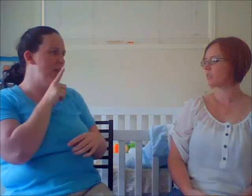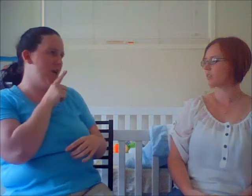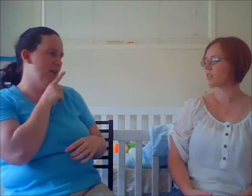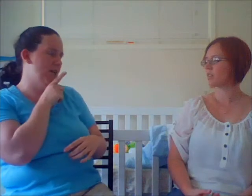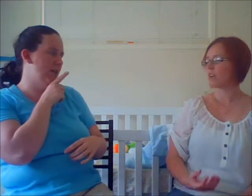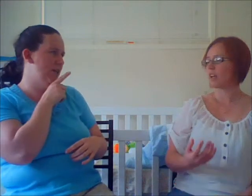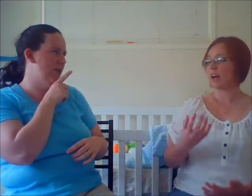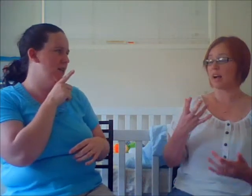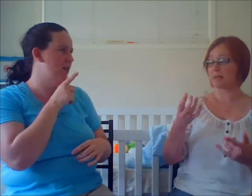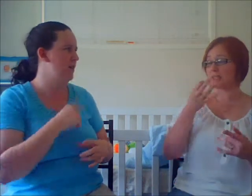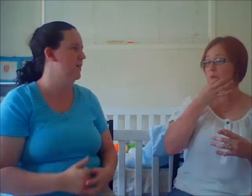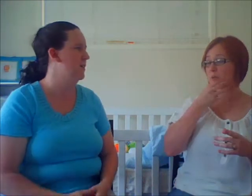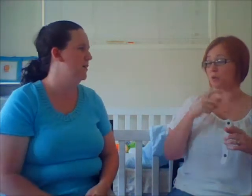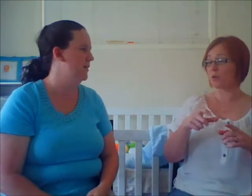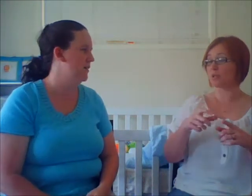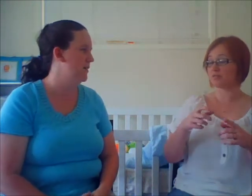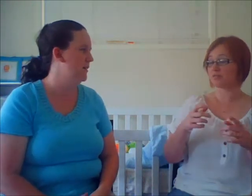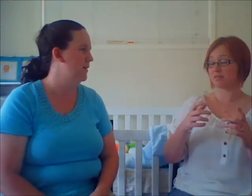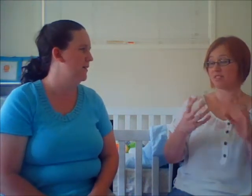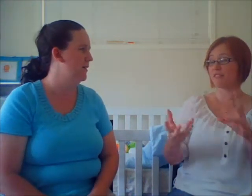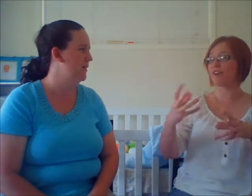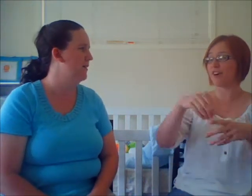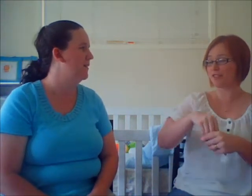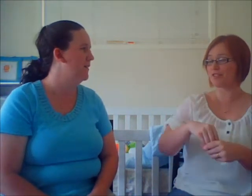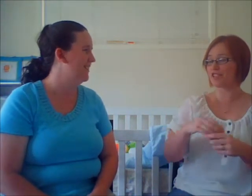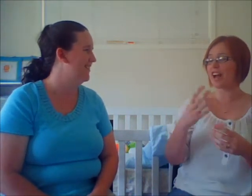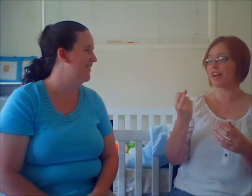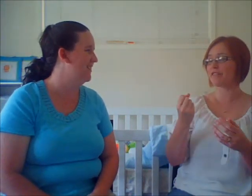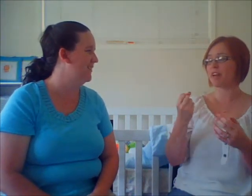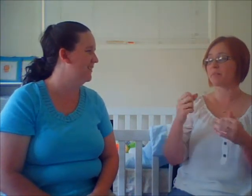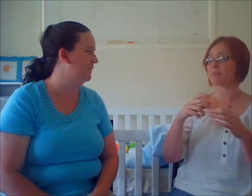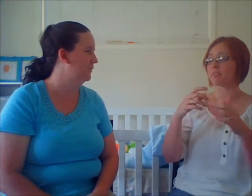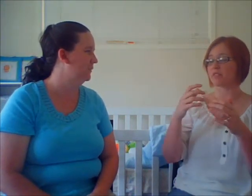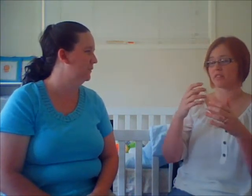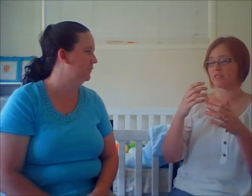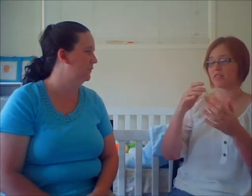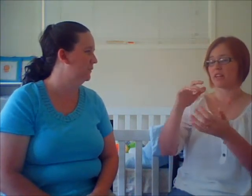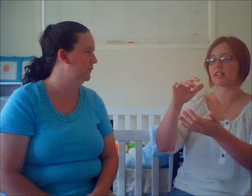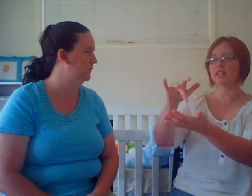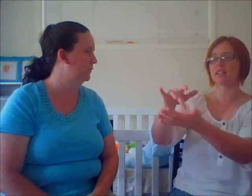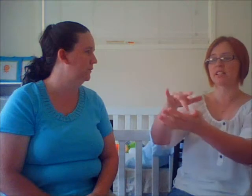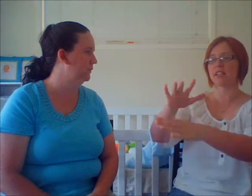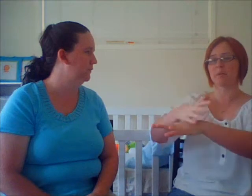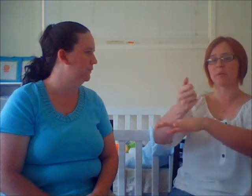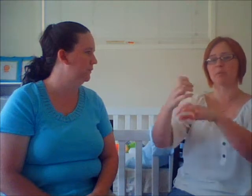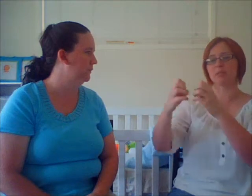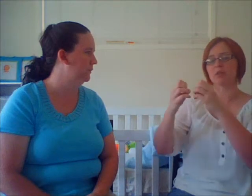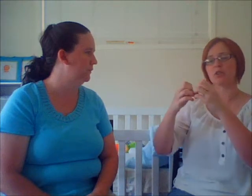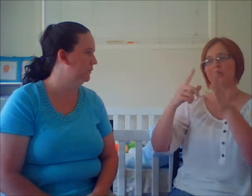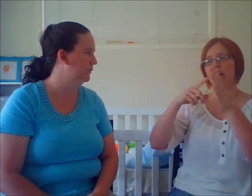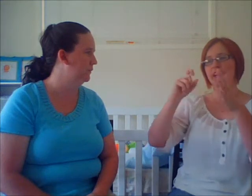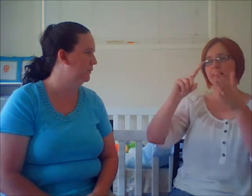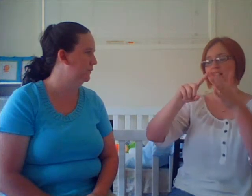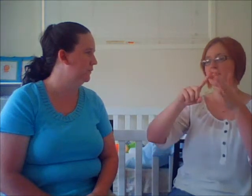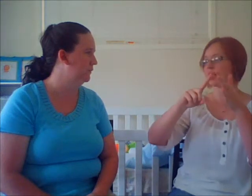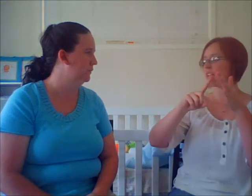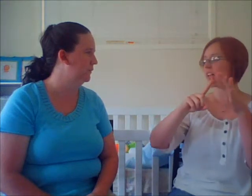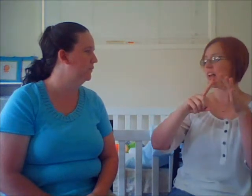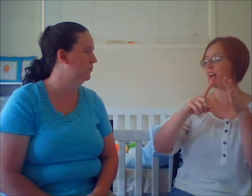hearing? That's a little bit more involved. You have a centre set up in Brisbane called ACE, and